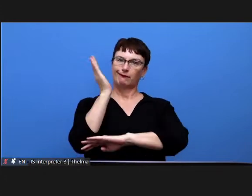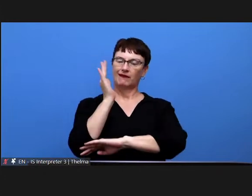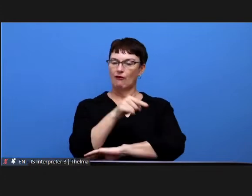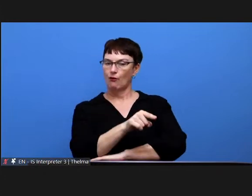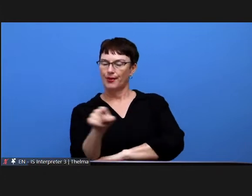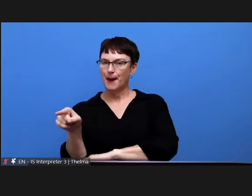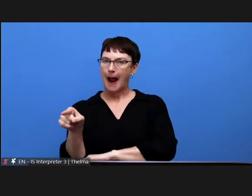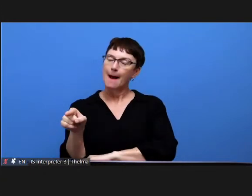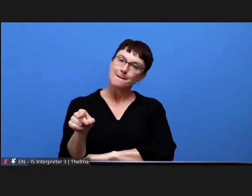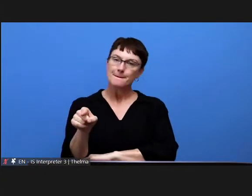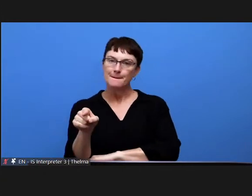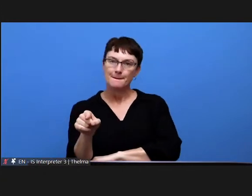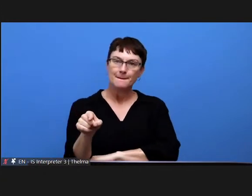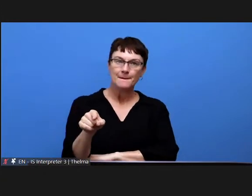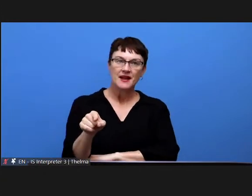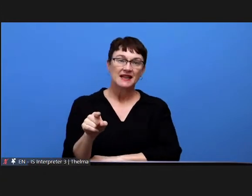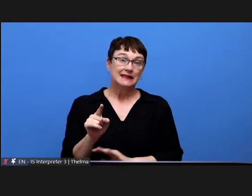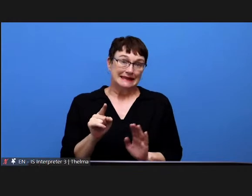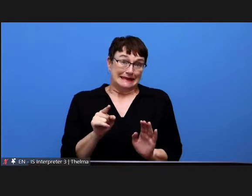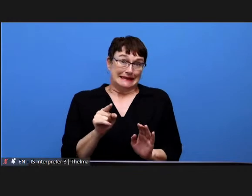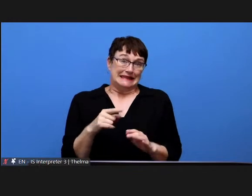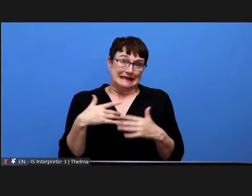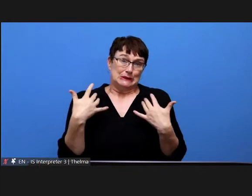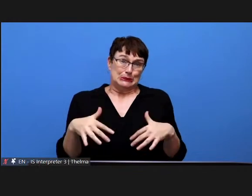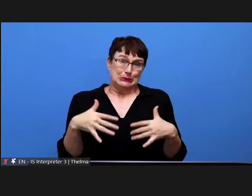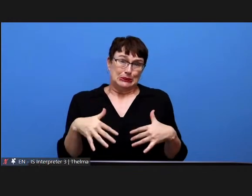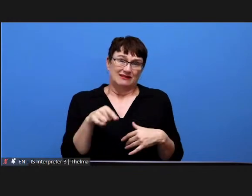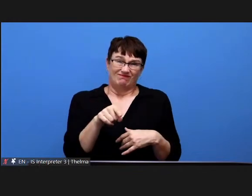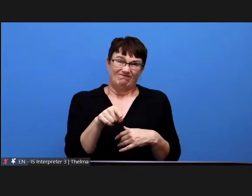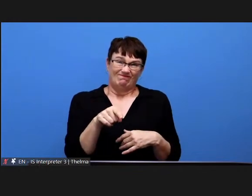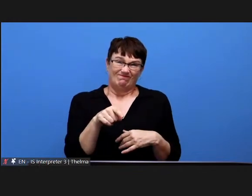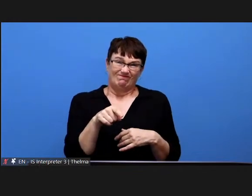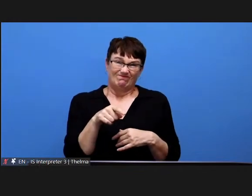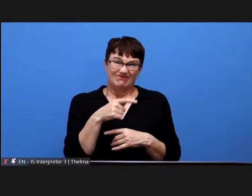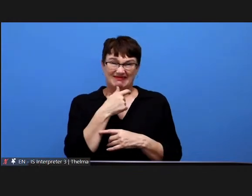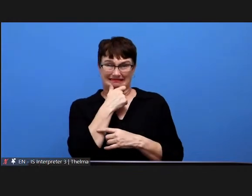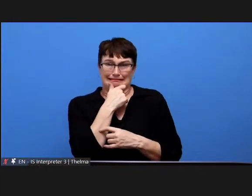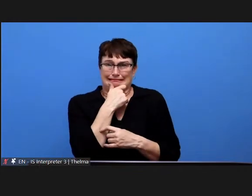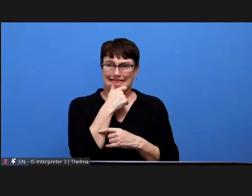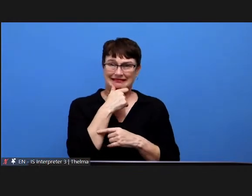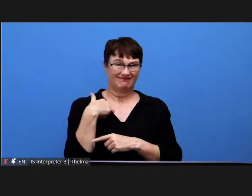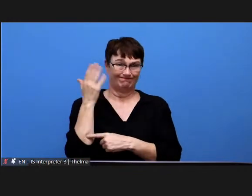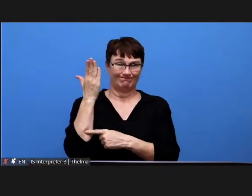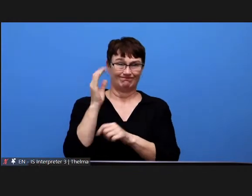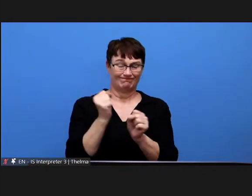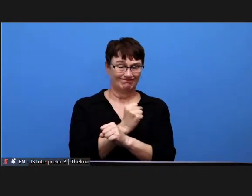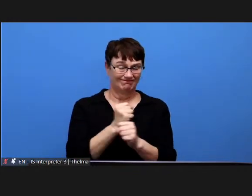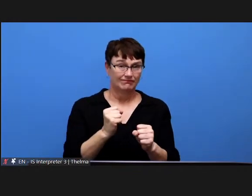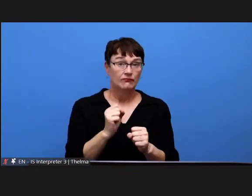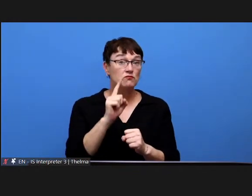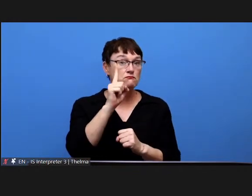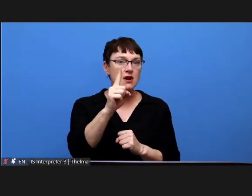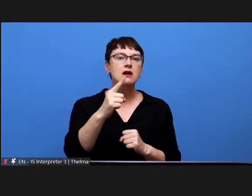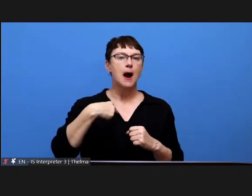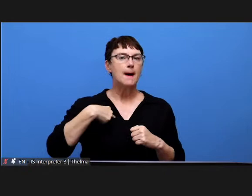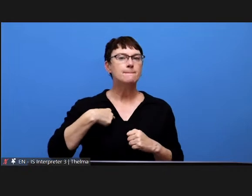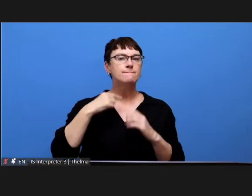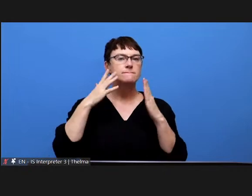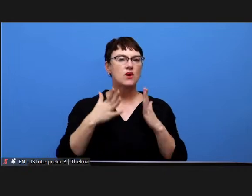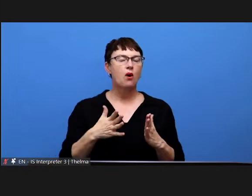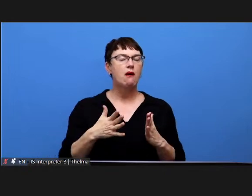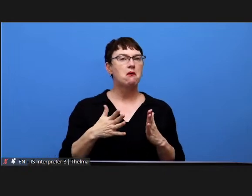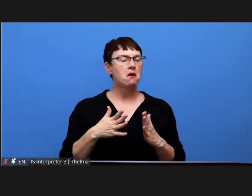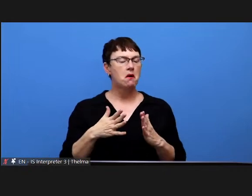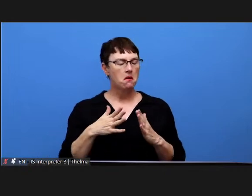prepared and reflect on what I have heard from the colleagues who have shared